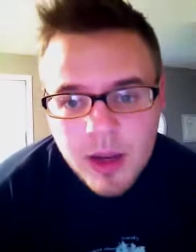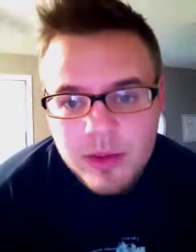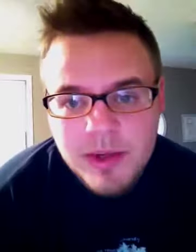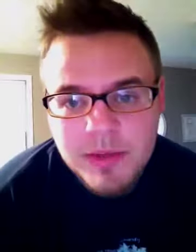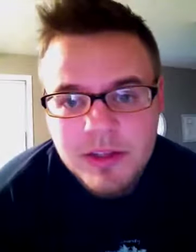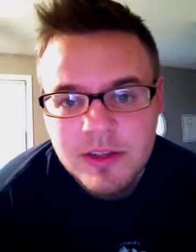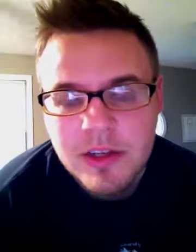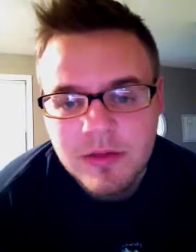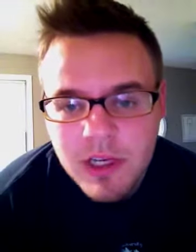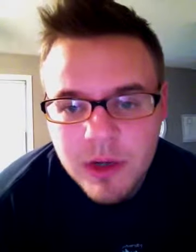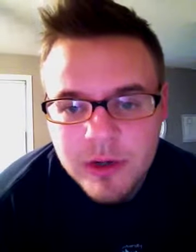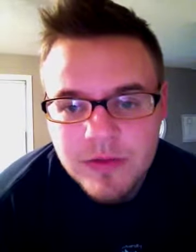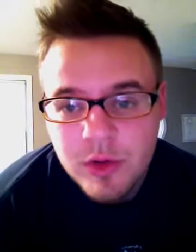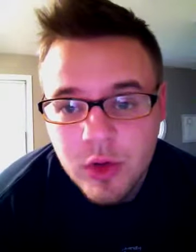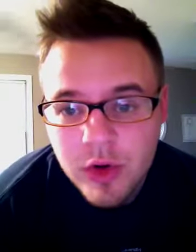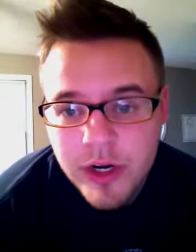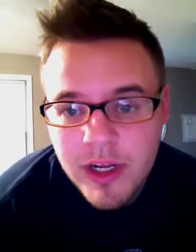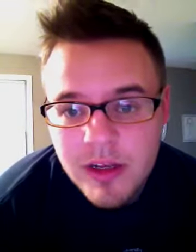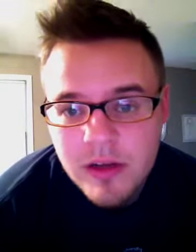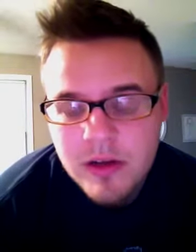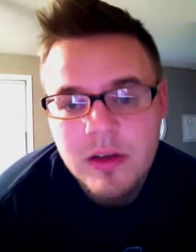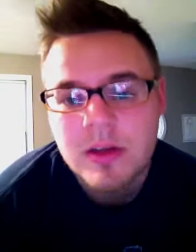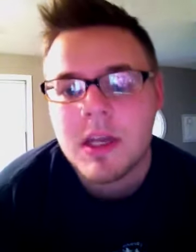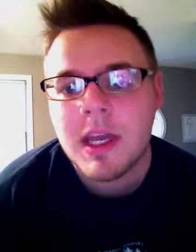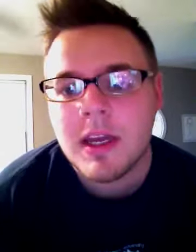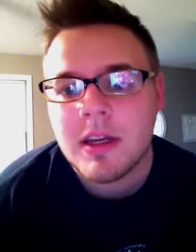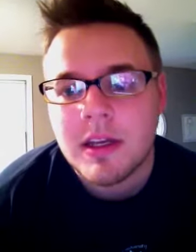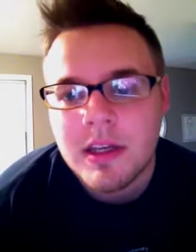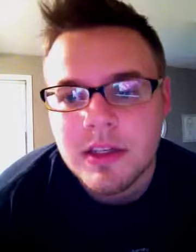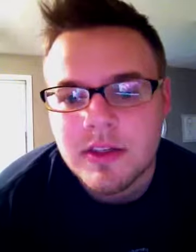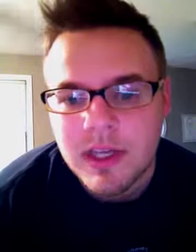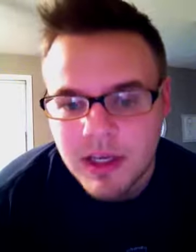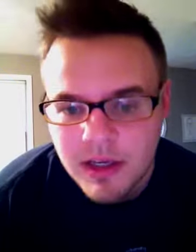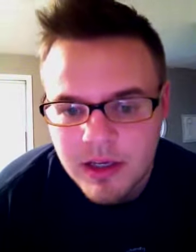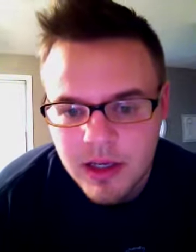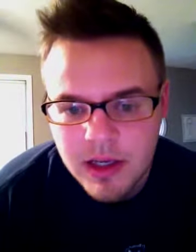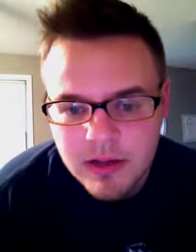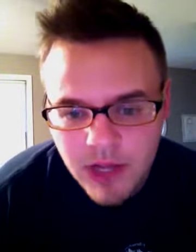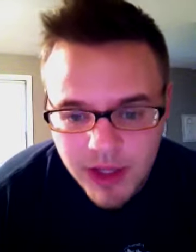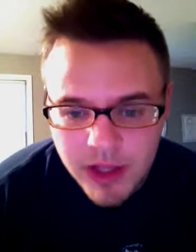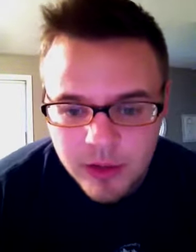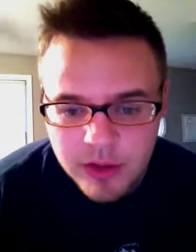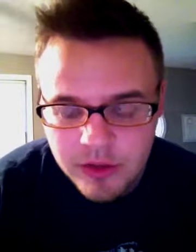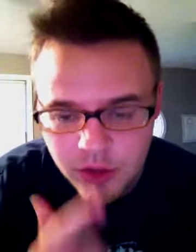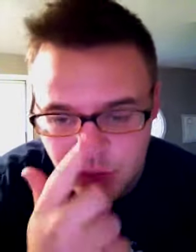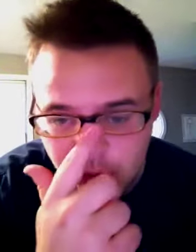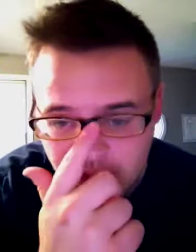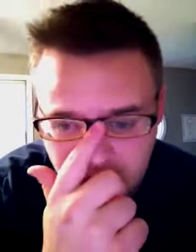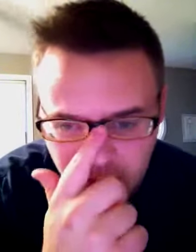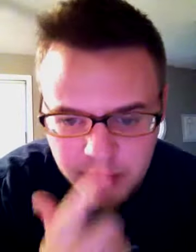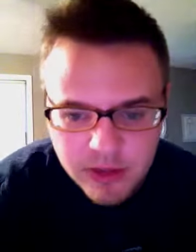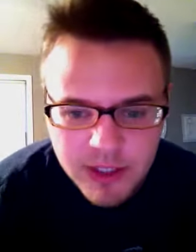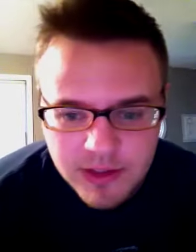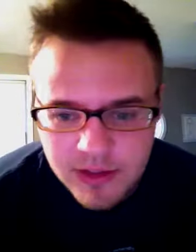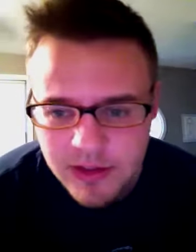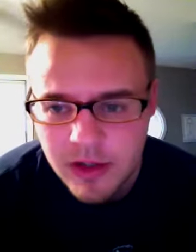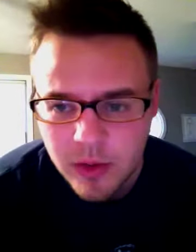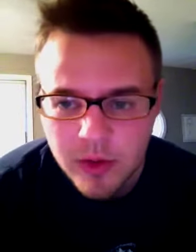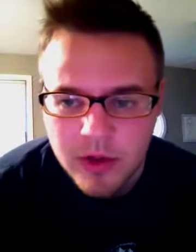Hey, what's up? This video is for Lauren, and it's the sign language to Come to Jesus, or